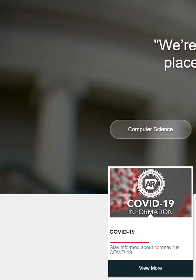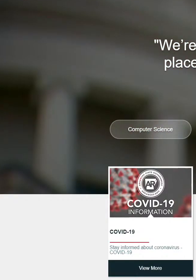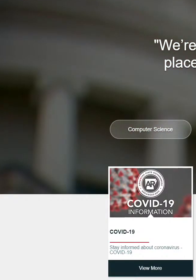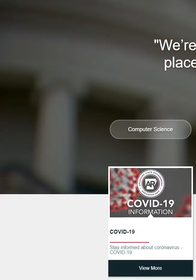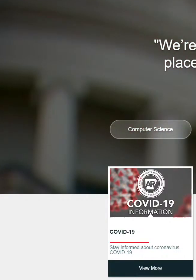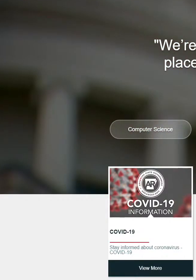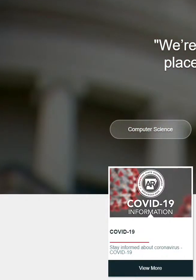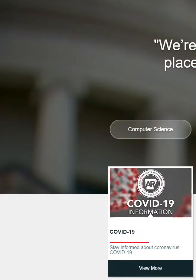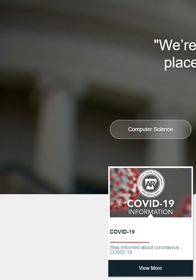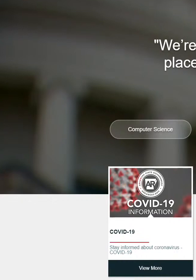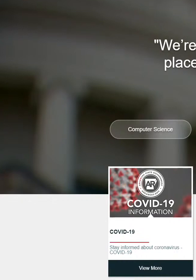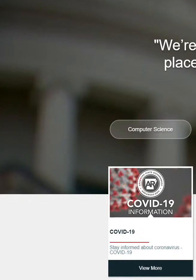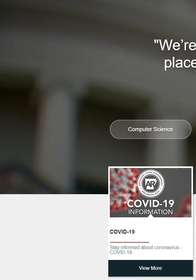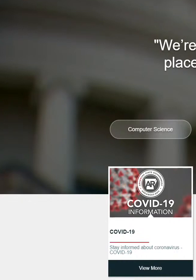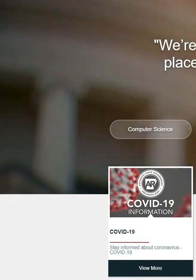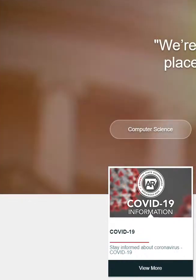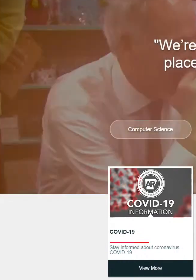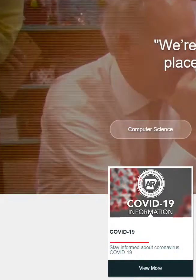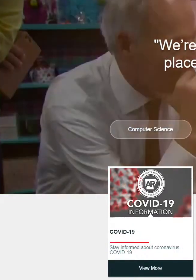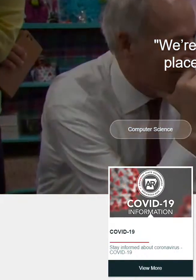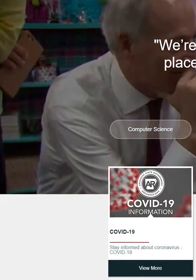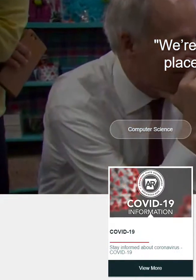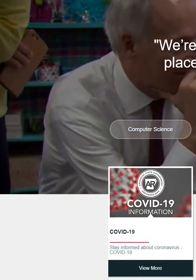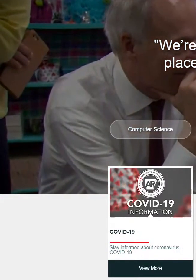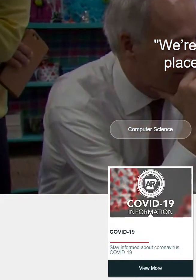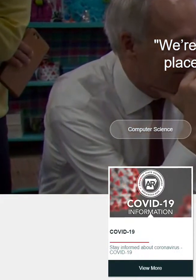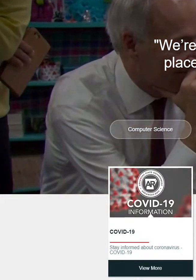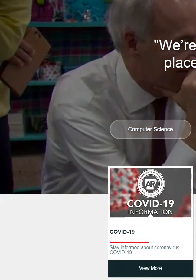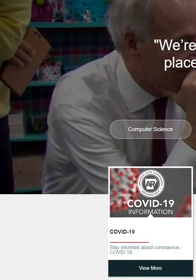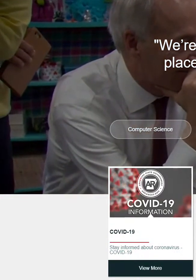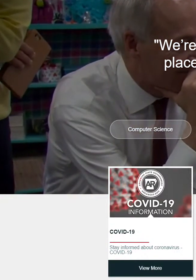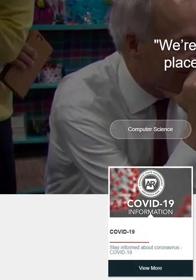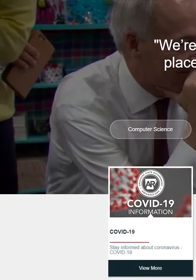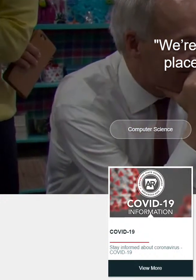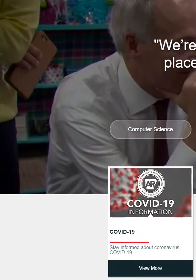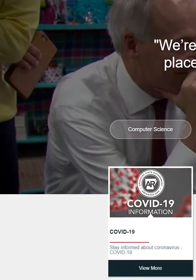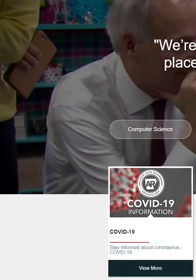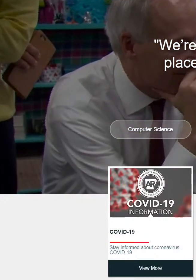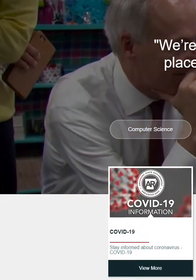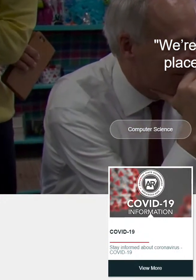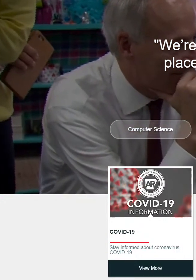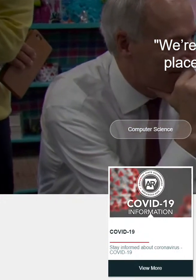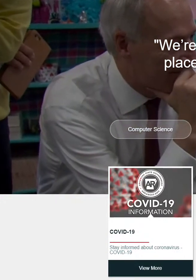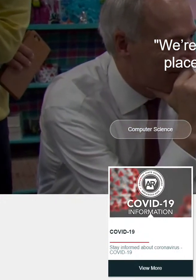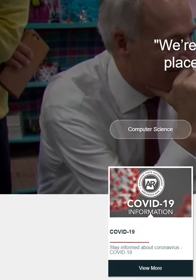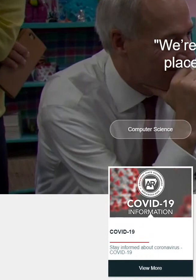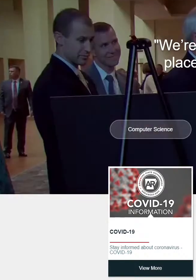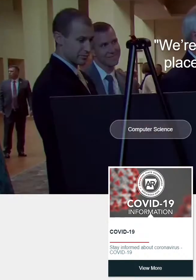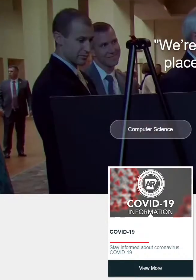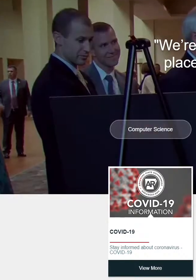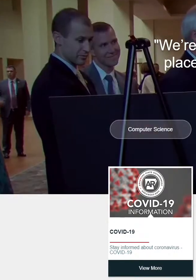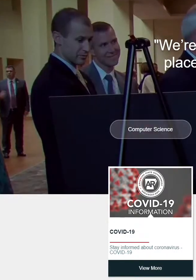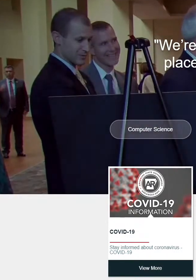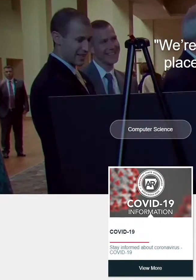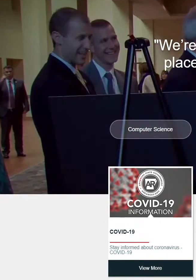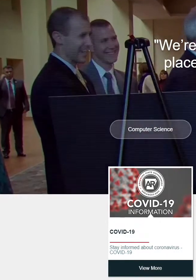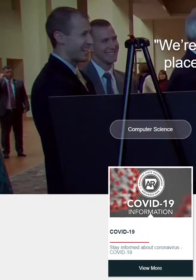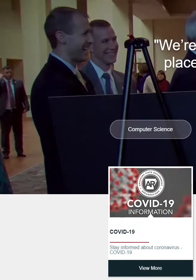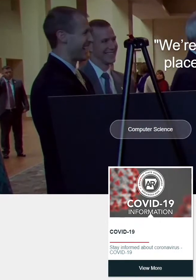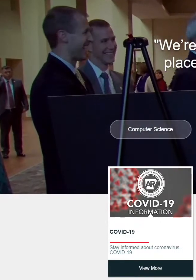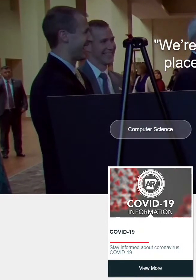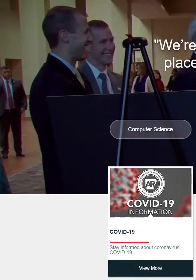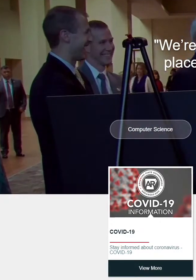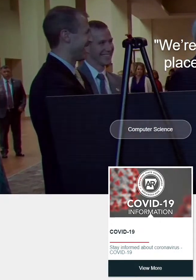Did you get all your sound checks you needed? Okay. All right. Actually, I had the audio half down. Anthony, can you